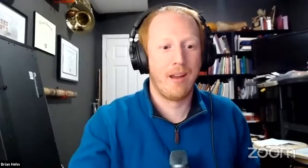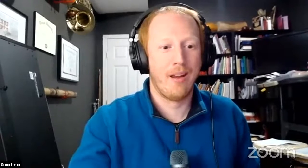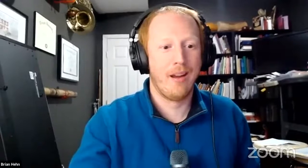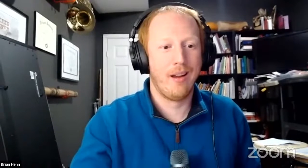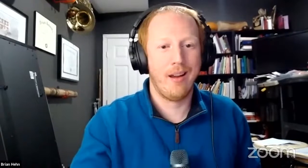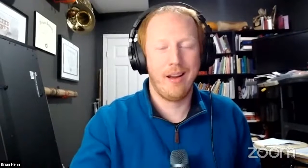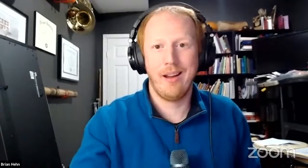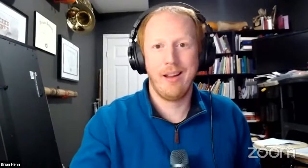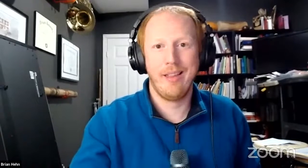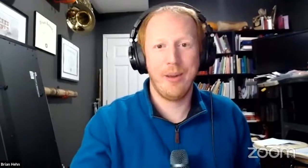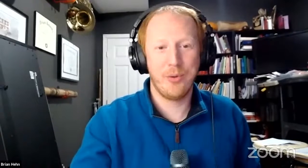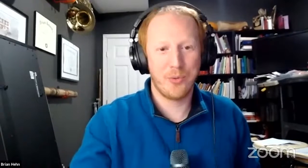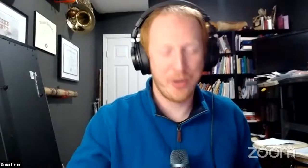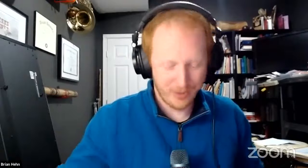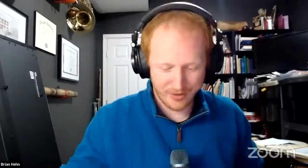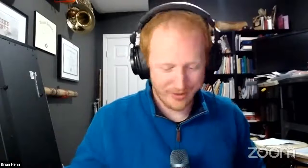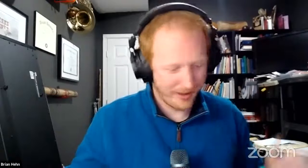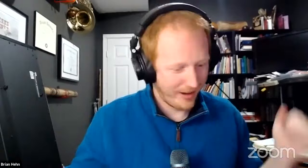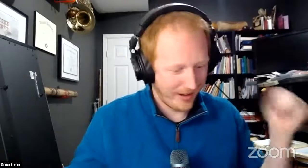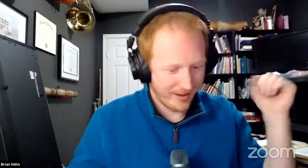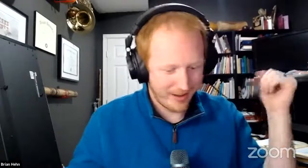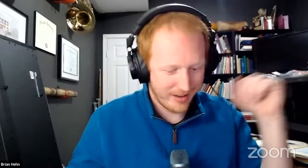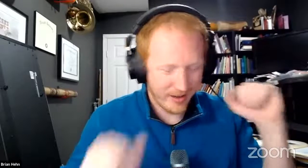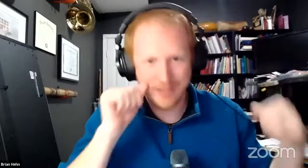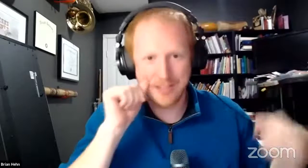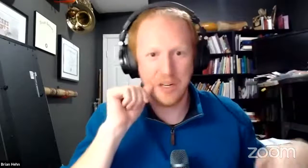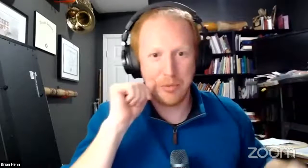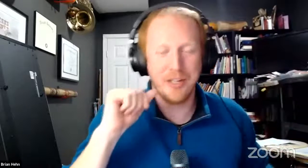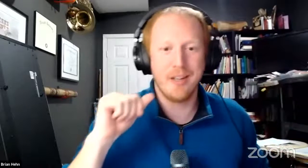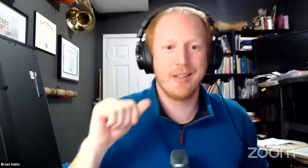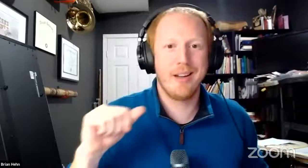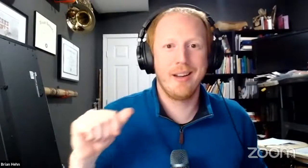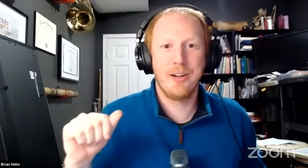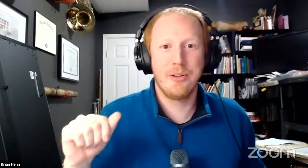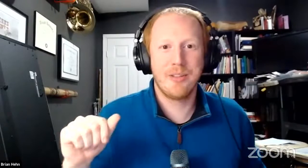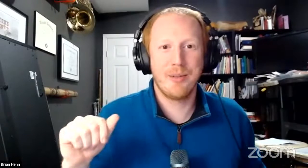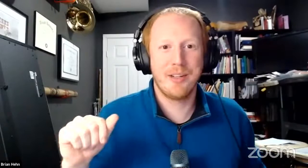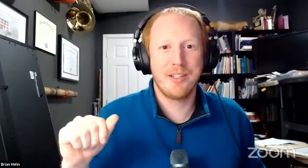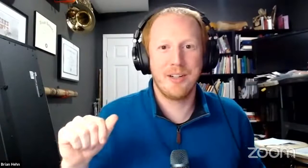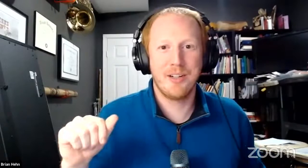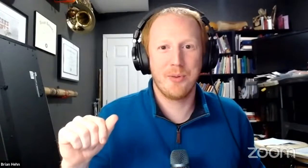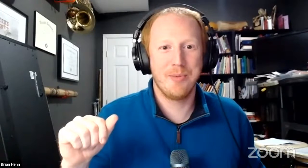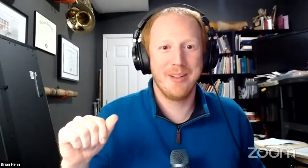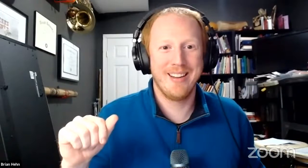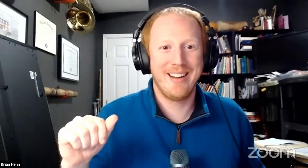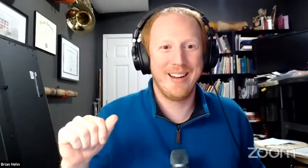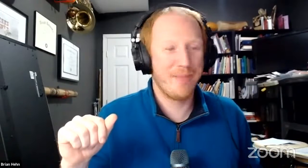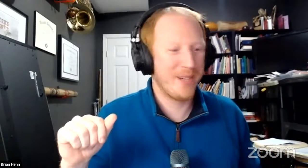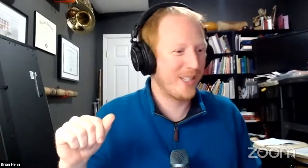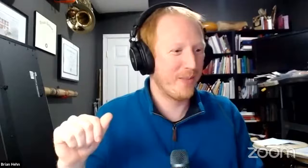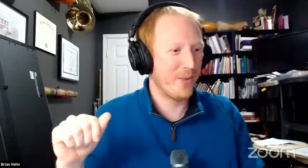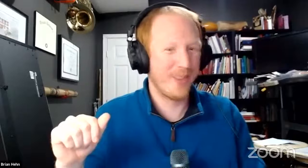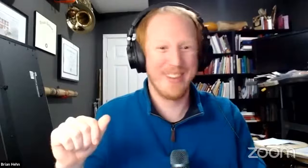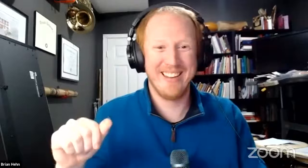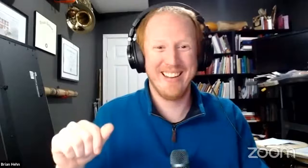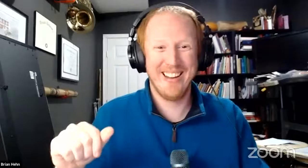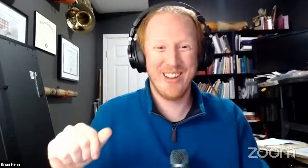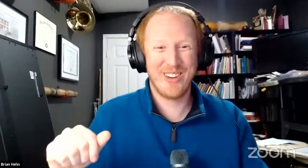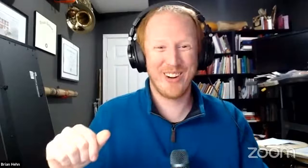you, and to you your household too. And God bless you and make you virus-free, virus-free. And